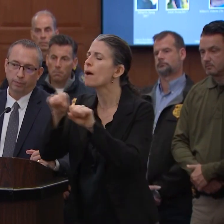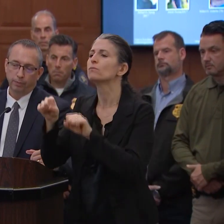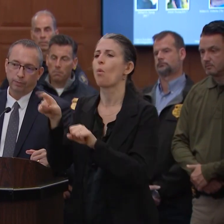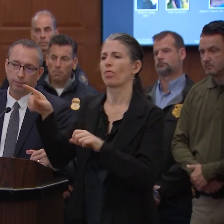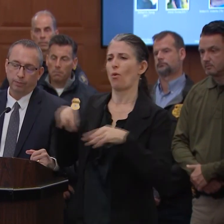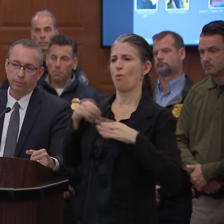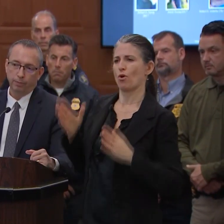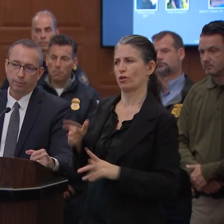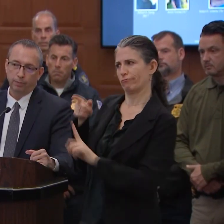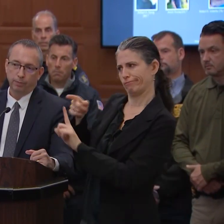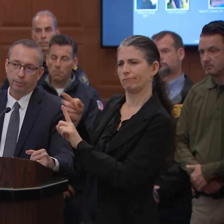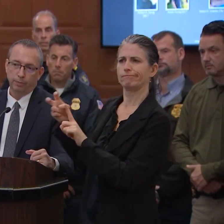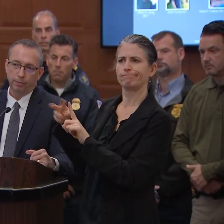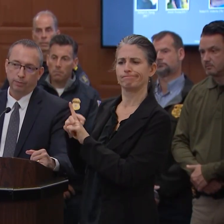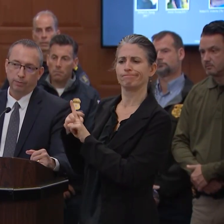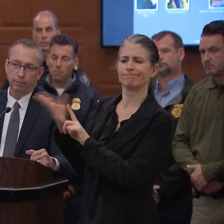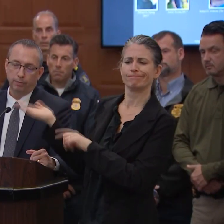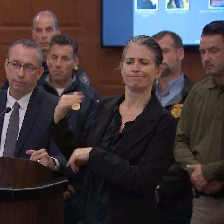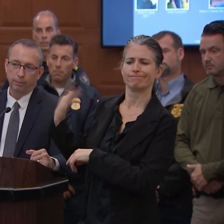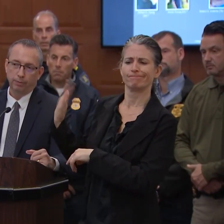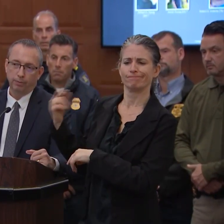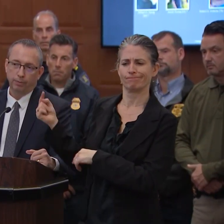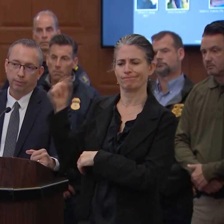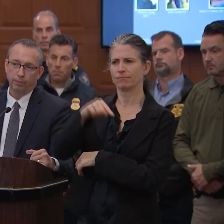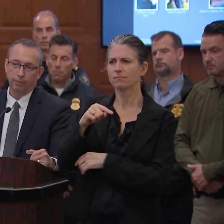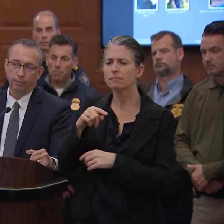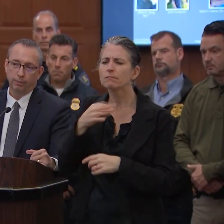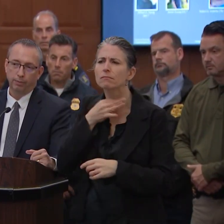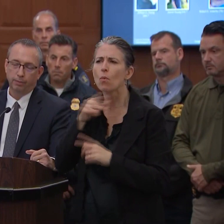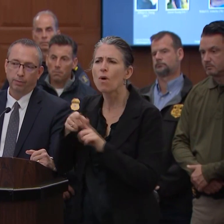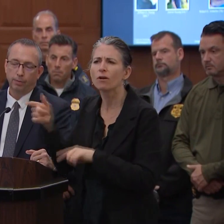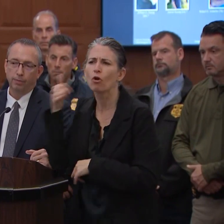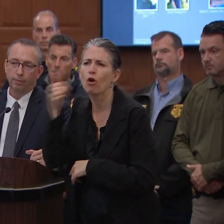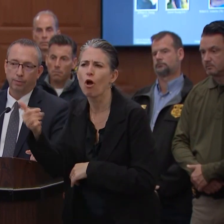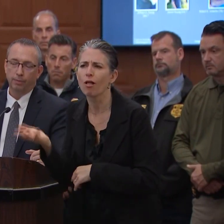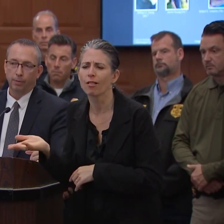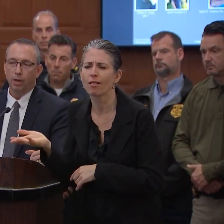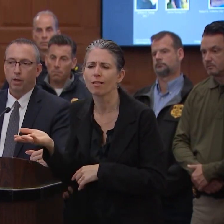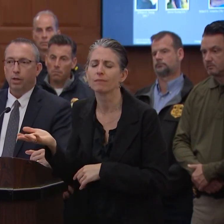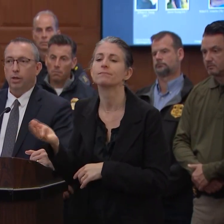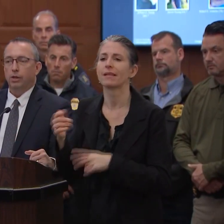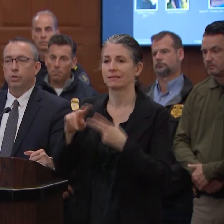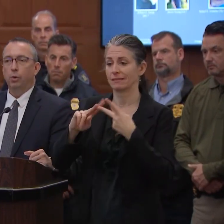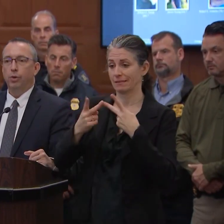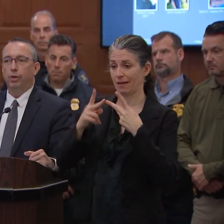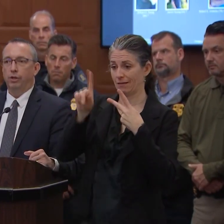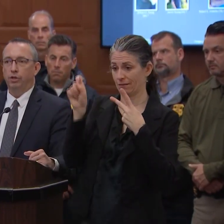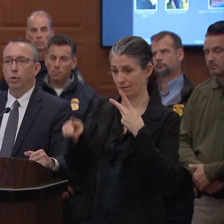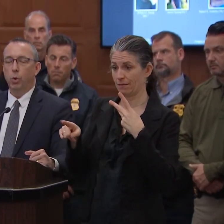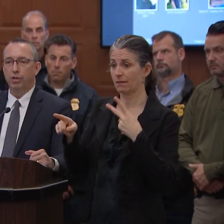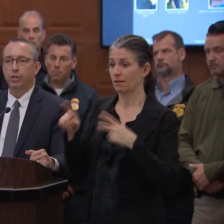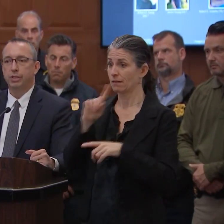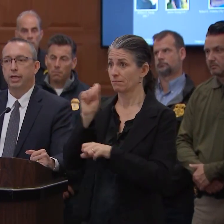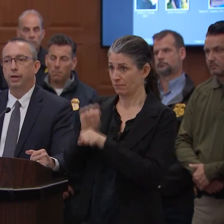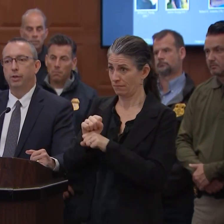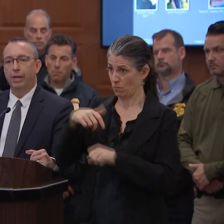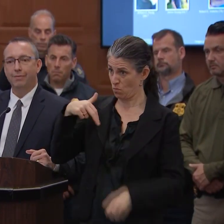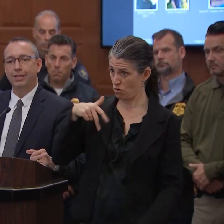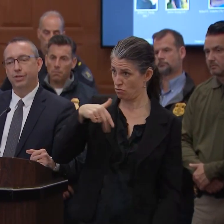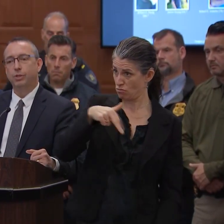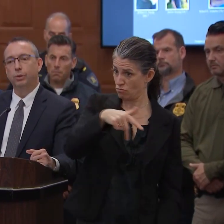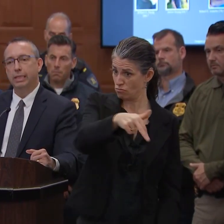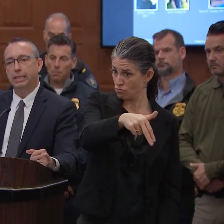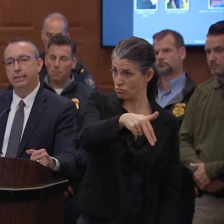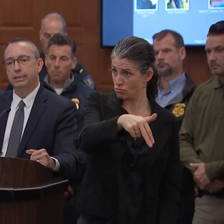again? And then can you also confirm that you believe he walked the trail to the parking lot from the boat ramp? So the two questions there, did